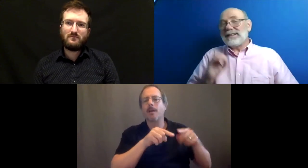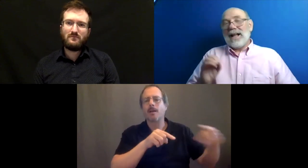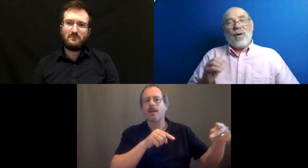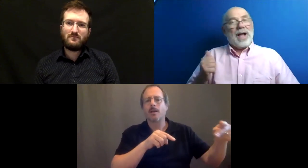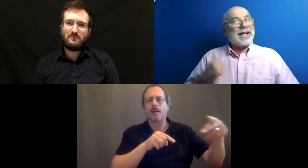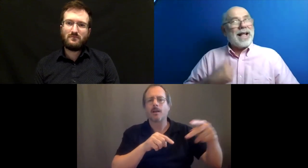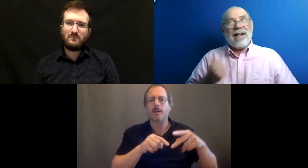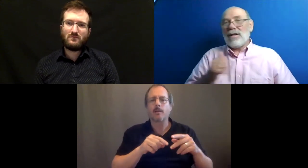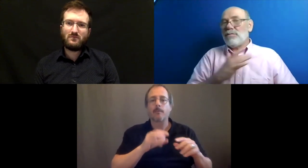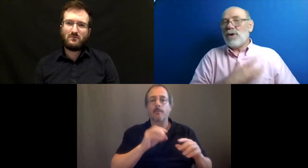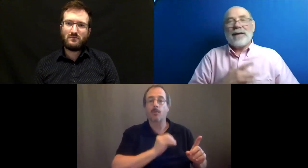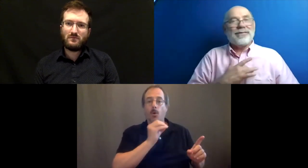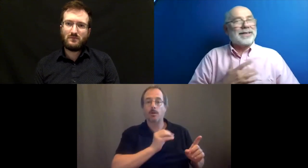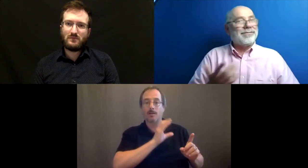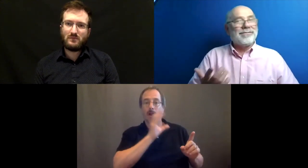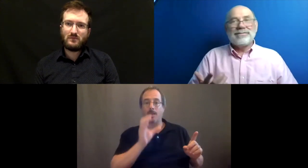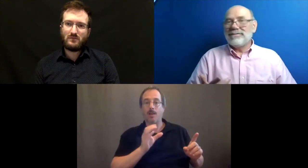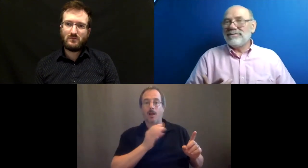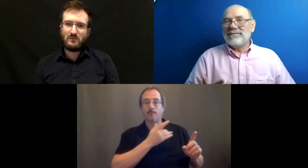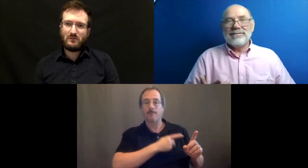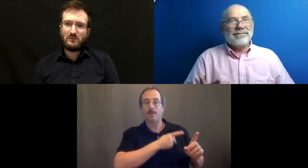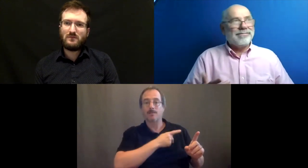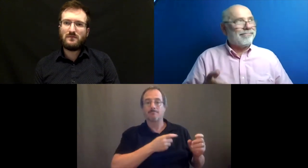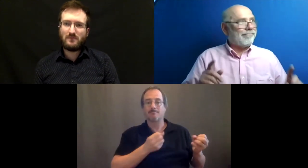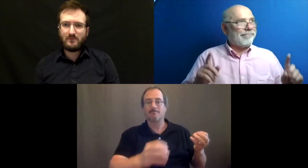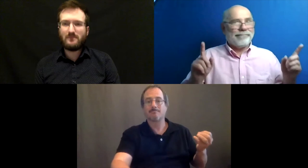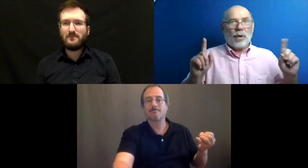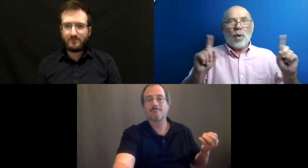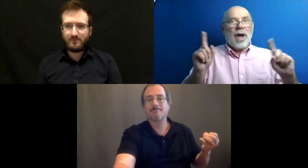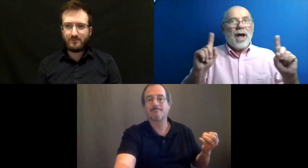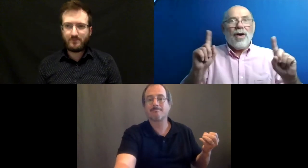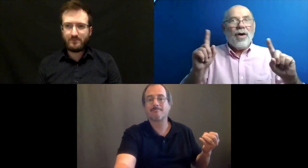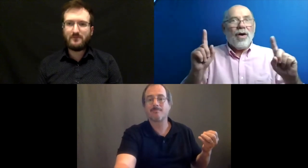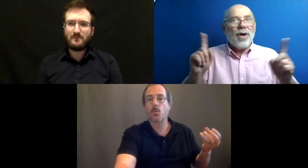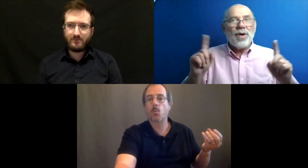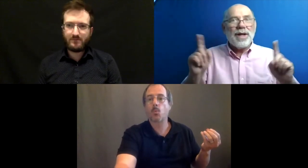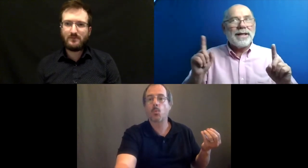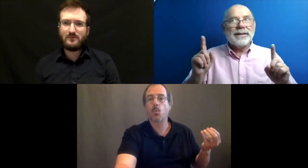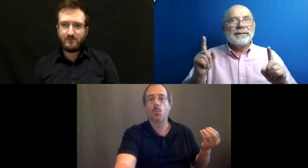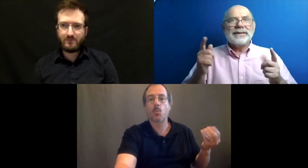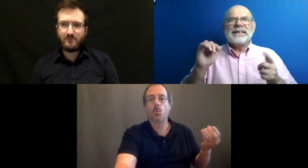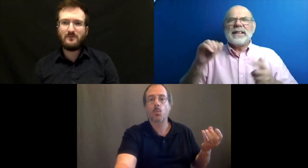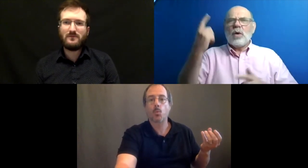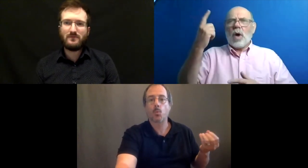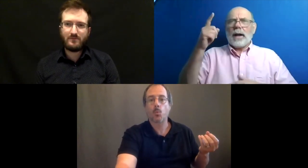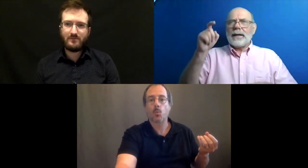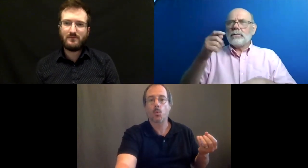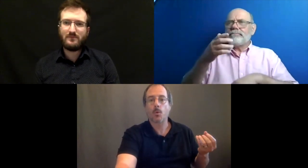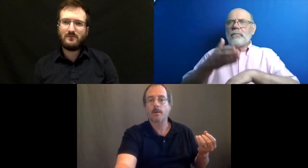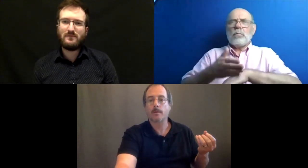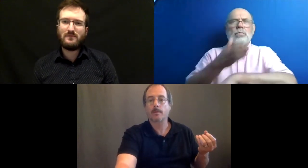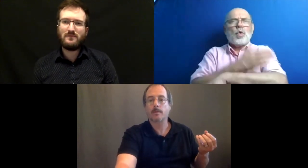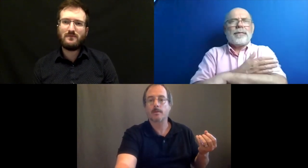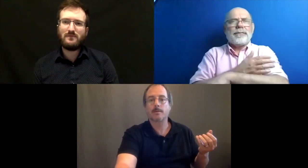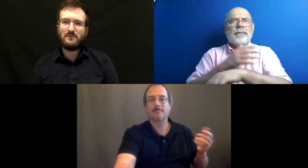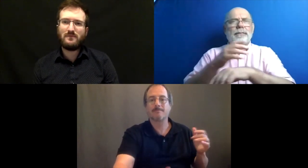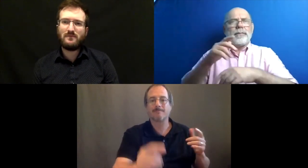follow suit, but Ontario and the other provinces in Canada just don't have